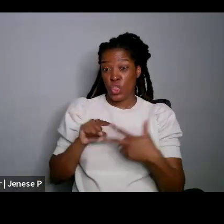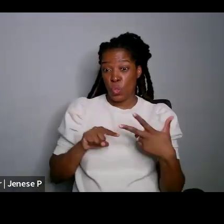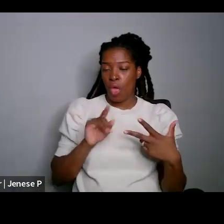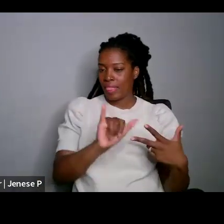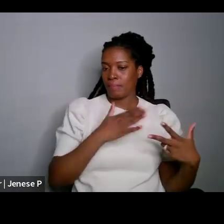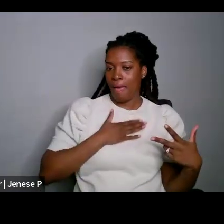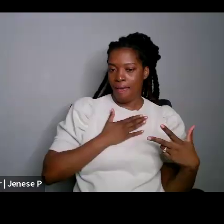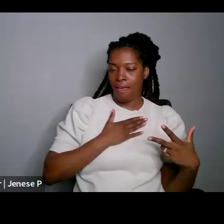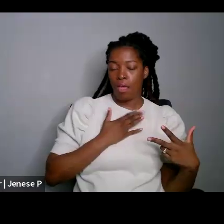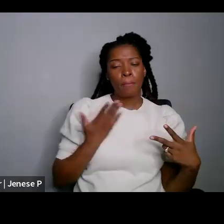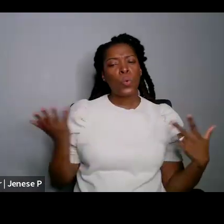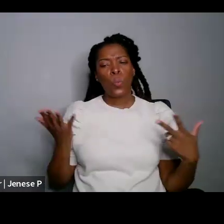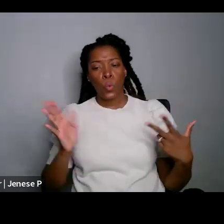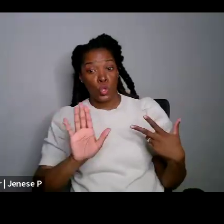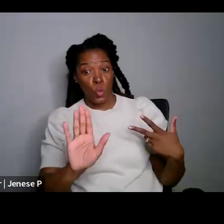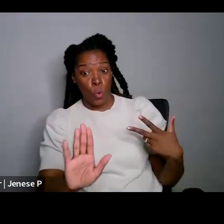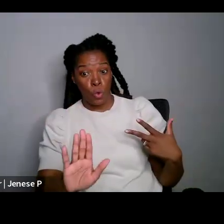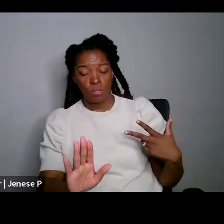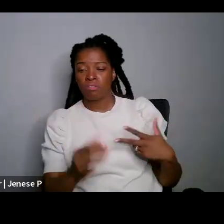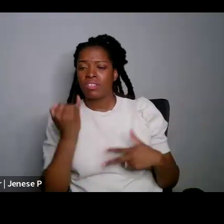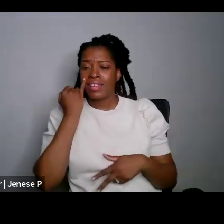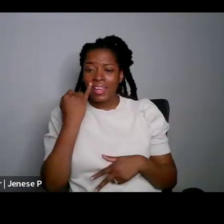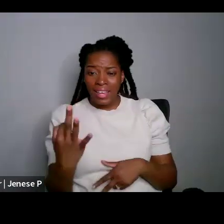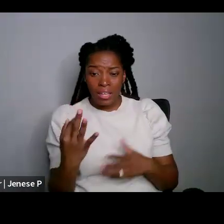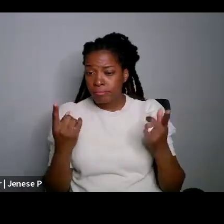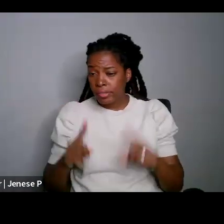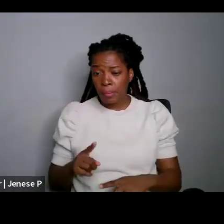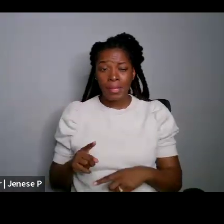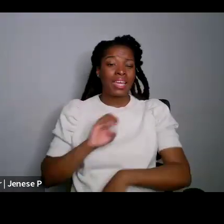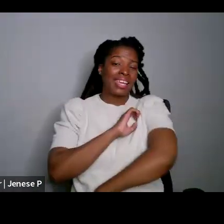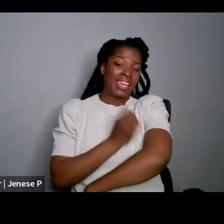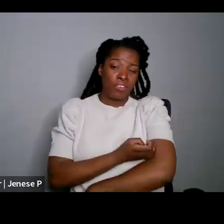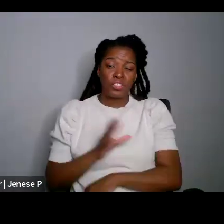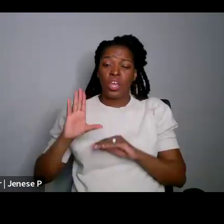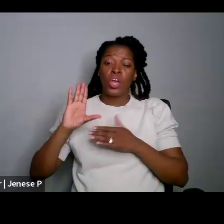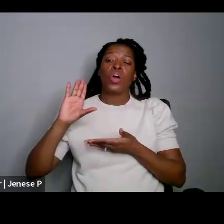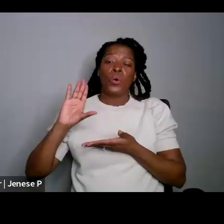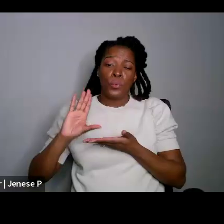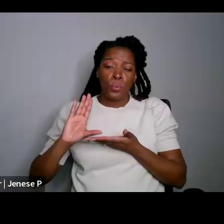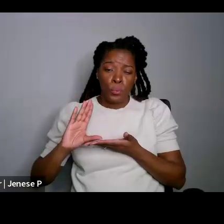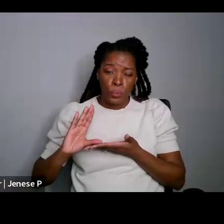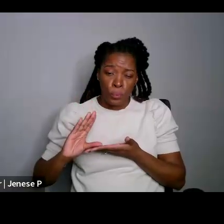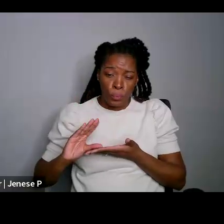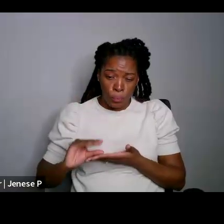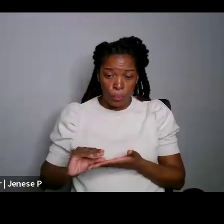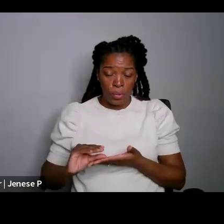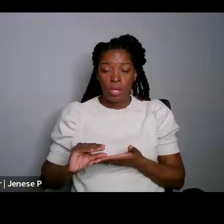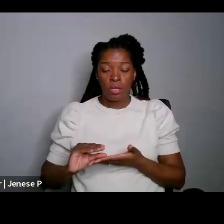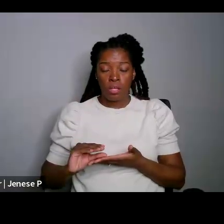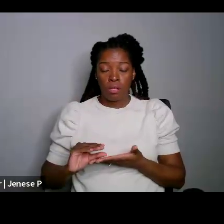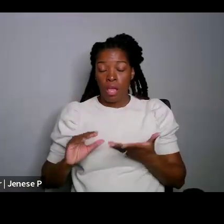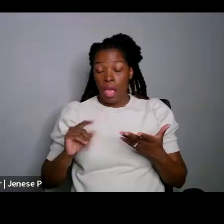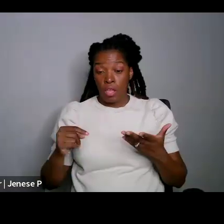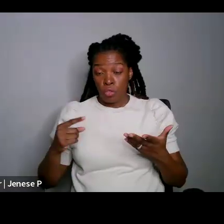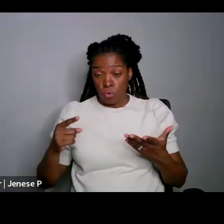What happens to you when you are depleted and you're not taking the break? Your brain will force you to take that